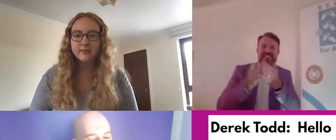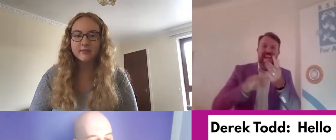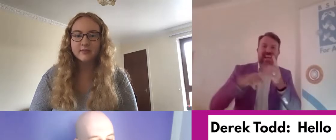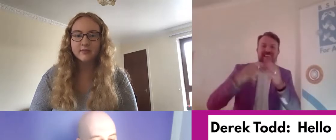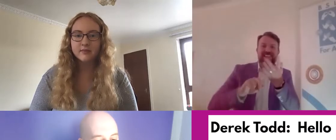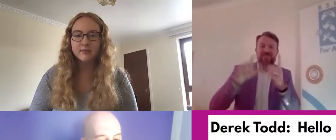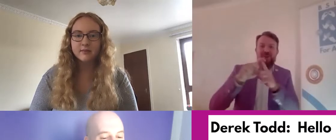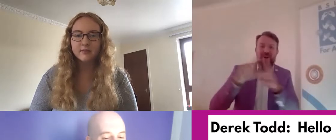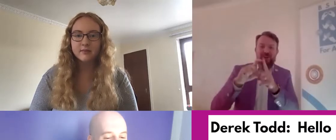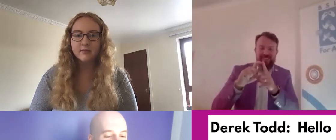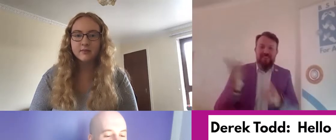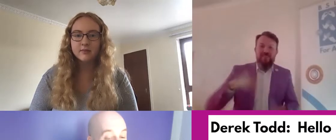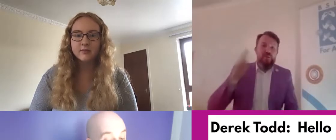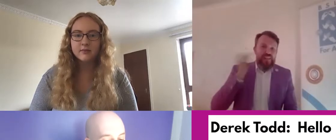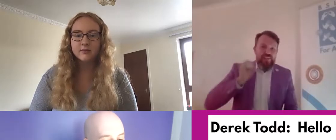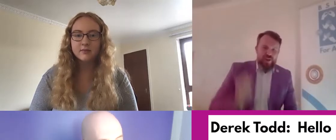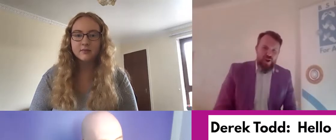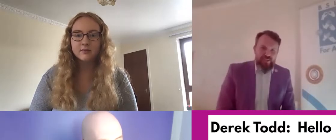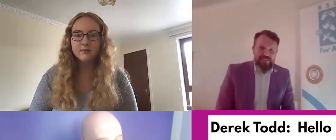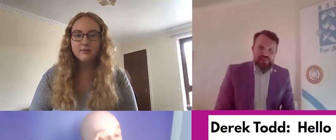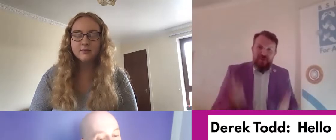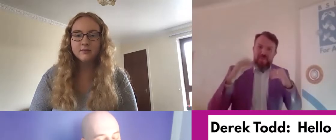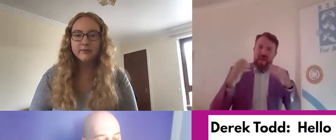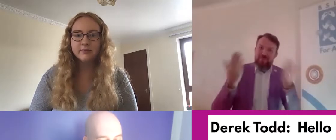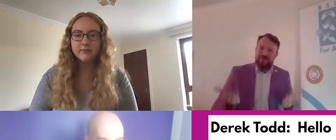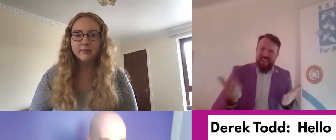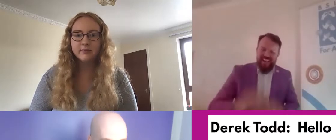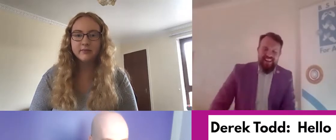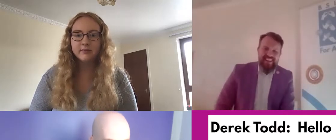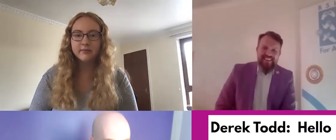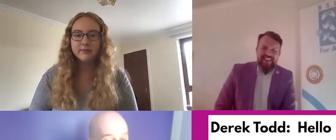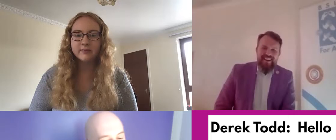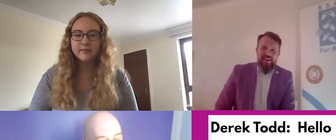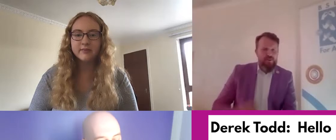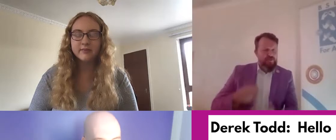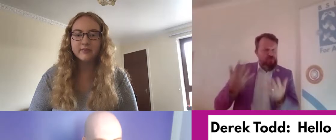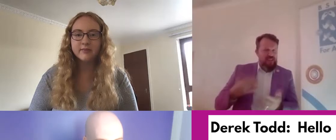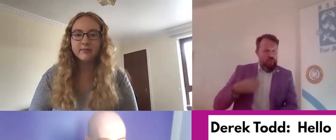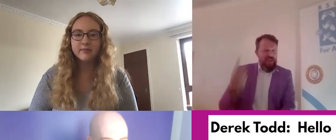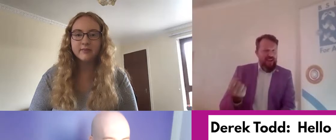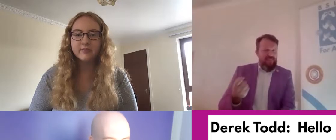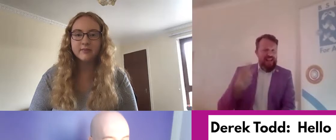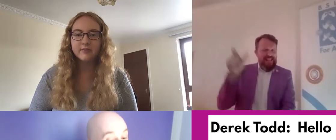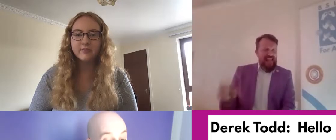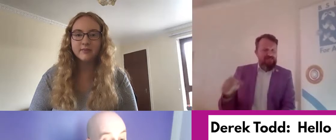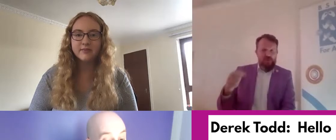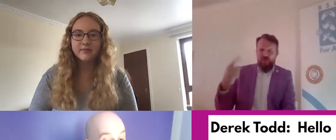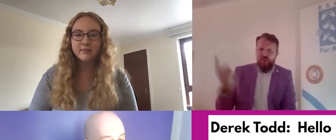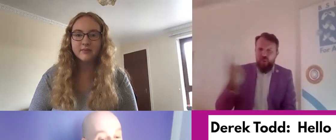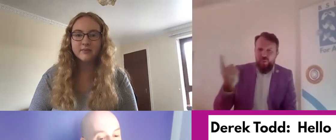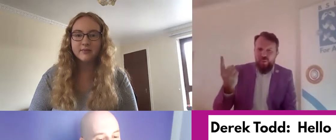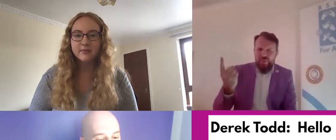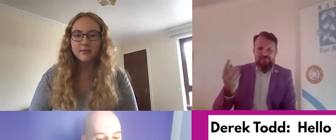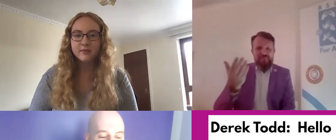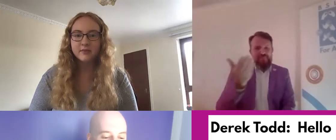Hello everyone, my name is Derek Todd from Deaf Scotland. Welcome along. Well,